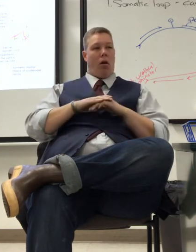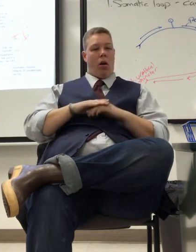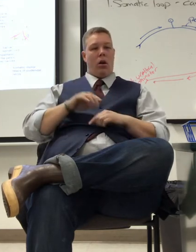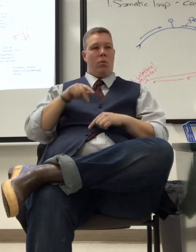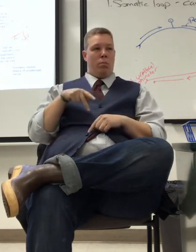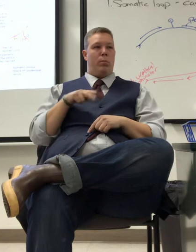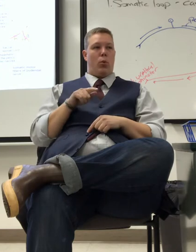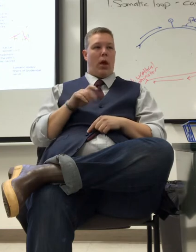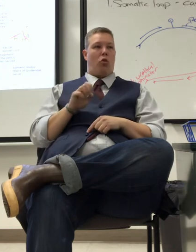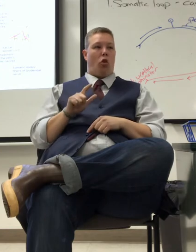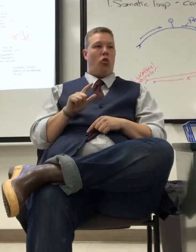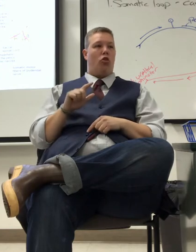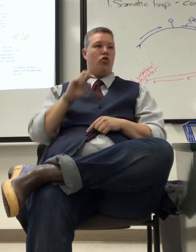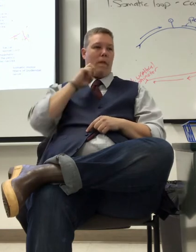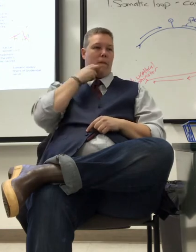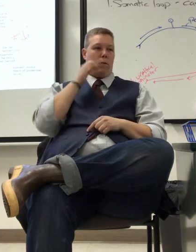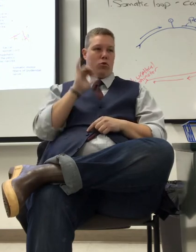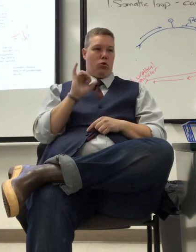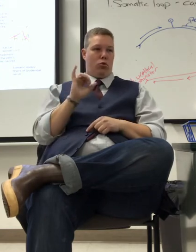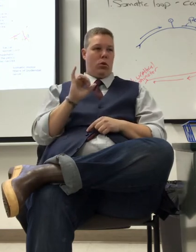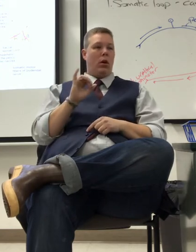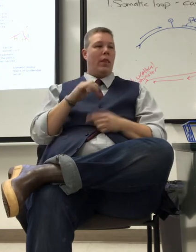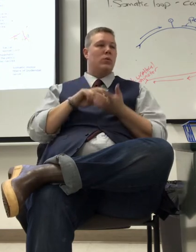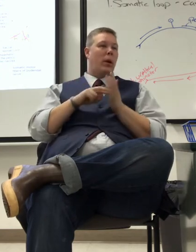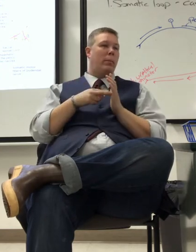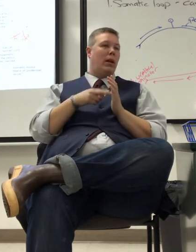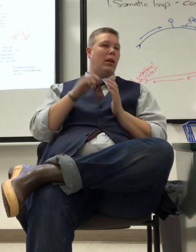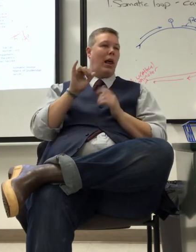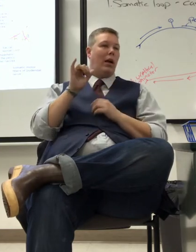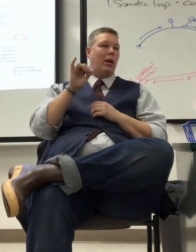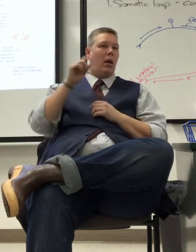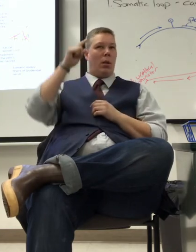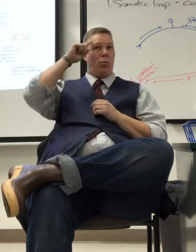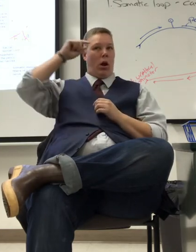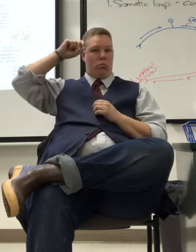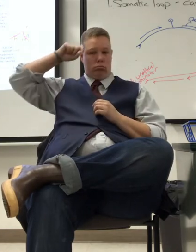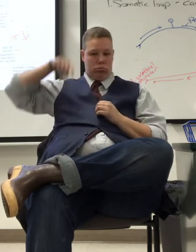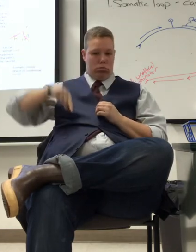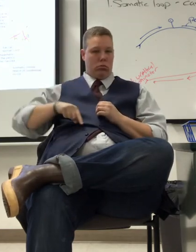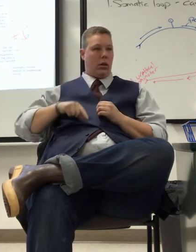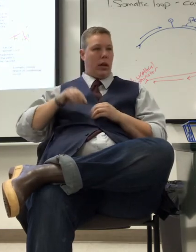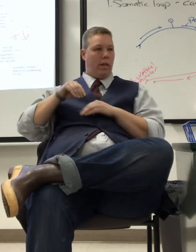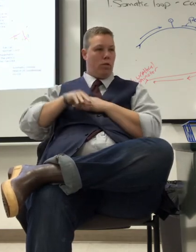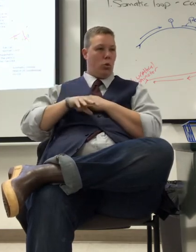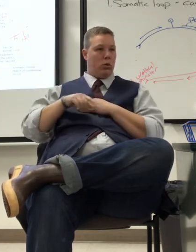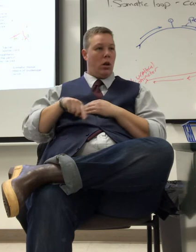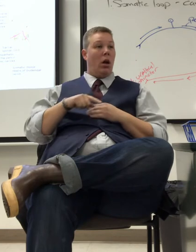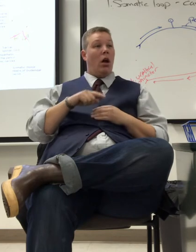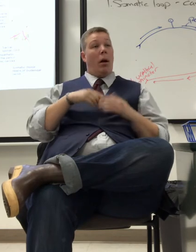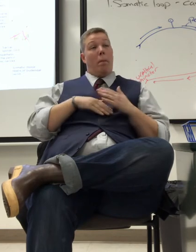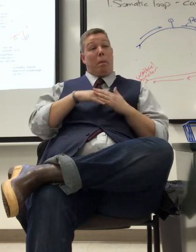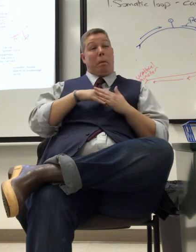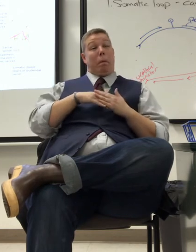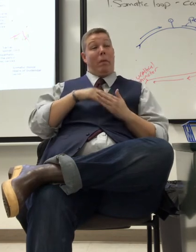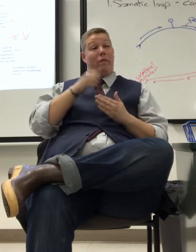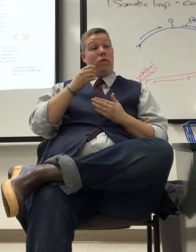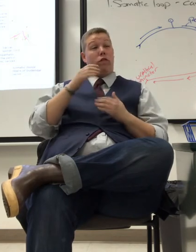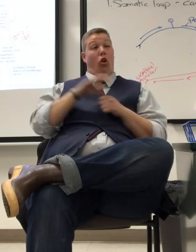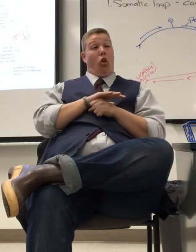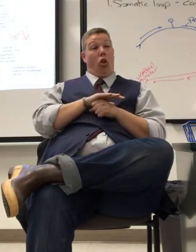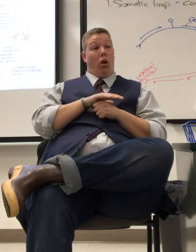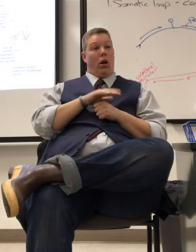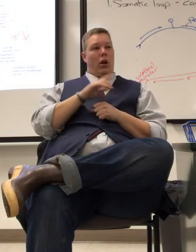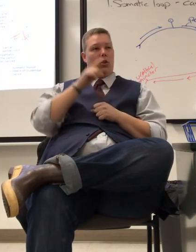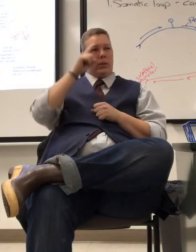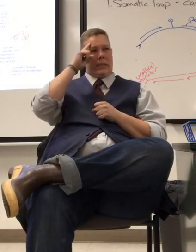pudendal nerve as well. So that's what I mean by the brain influence thing. It's like your bladder is really full and you're making